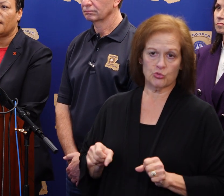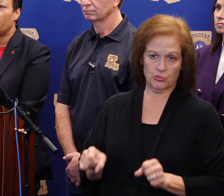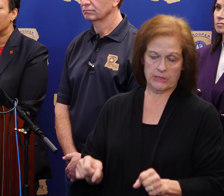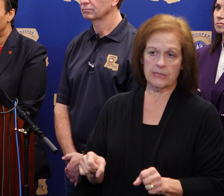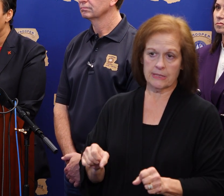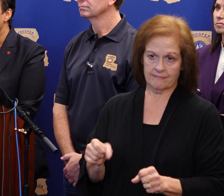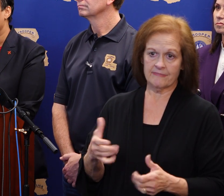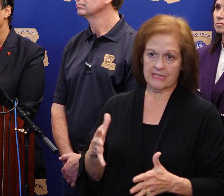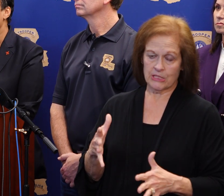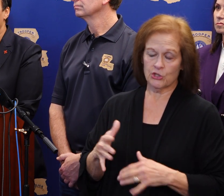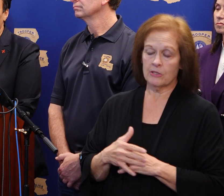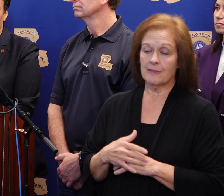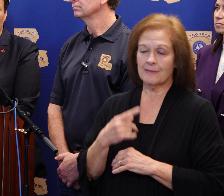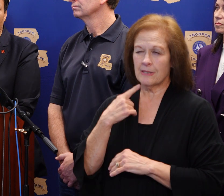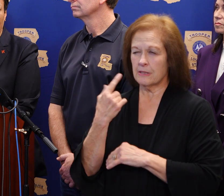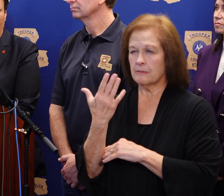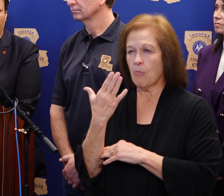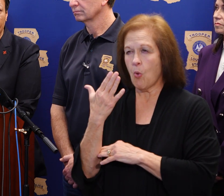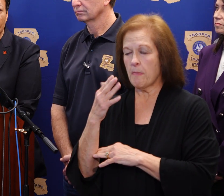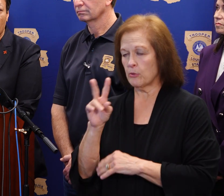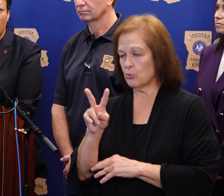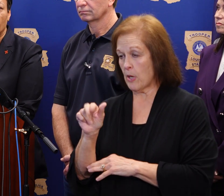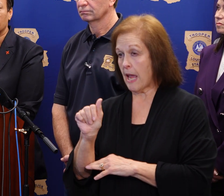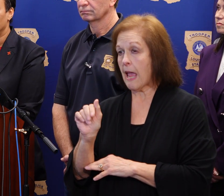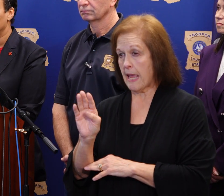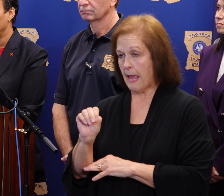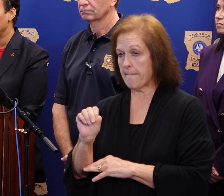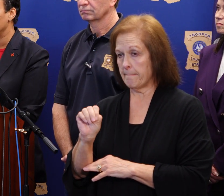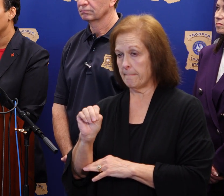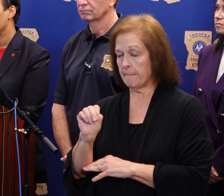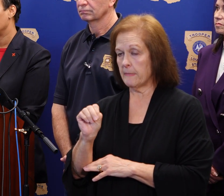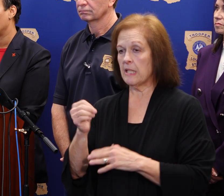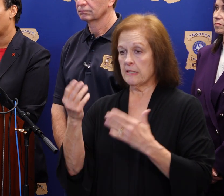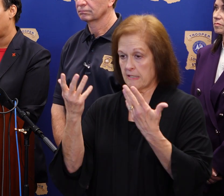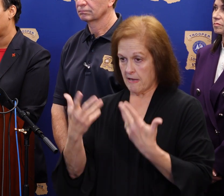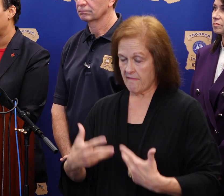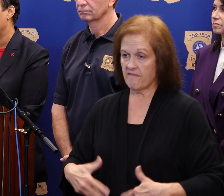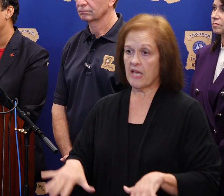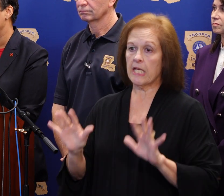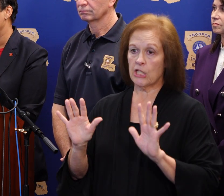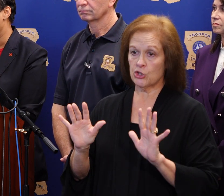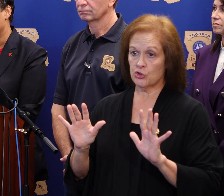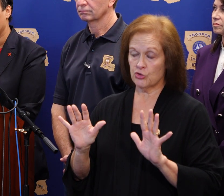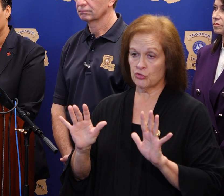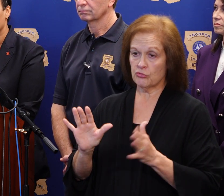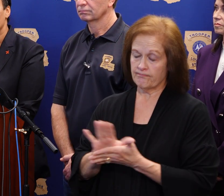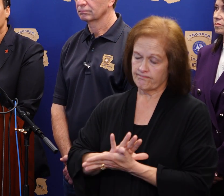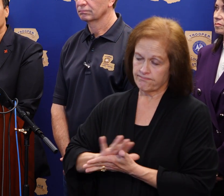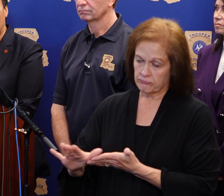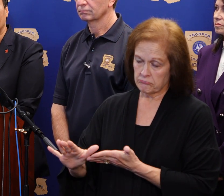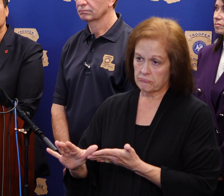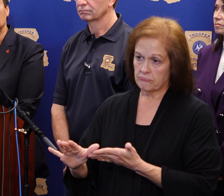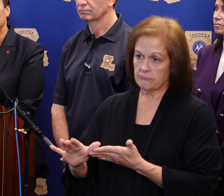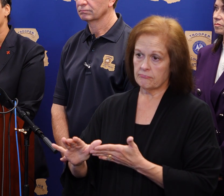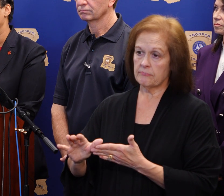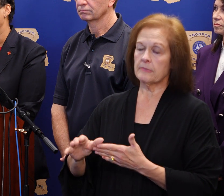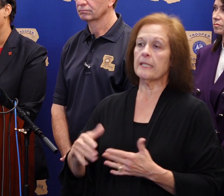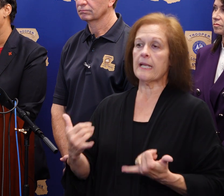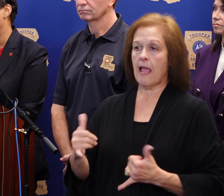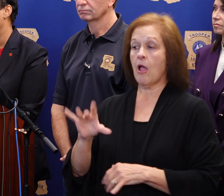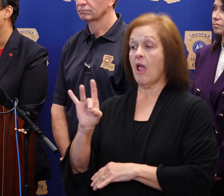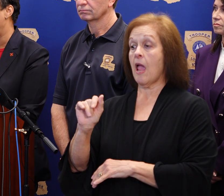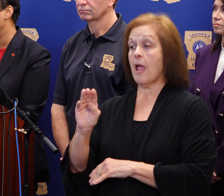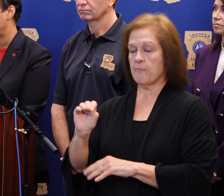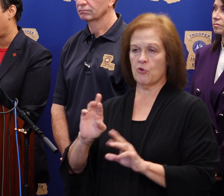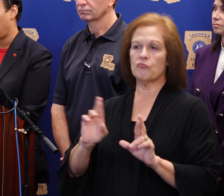happening in the morning about 2 a.m. It was completed before 8 a.m. this morning. But that has really set